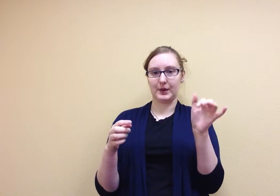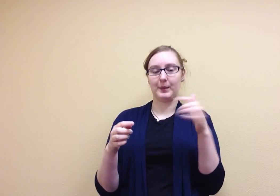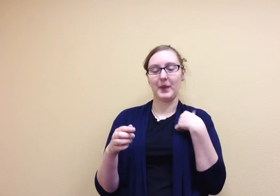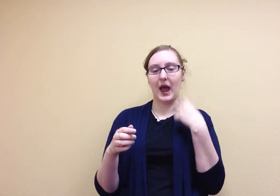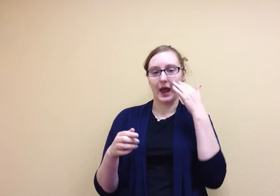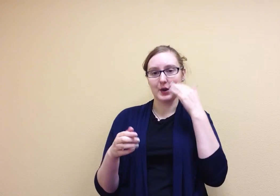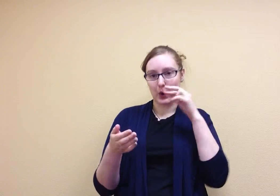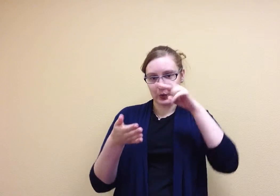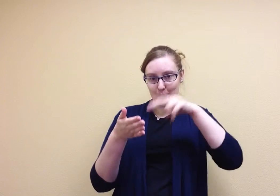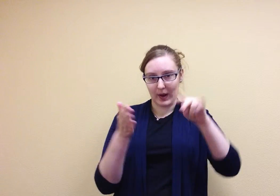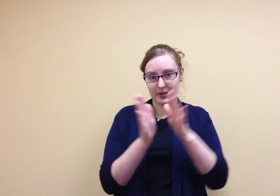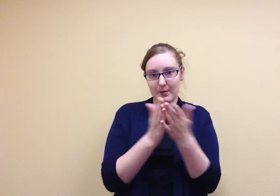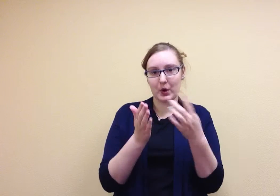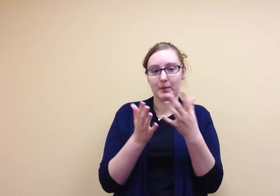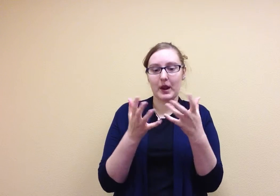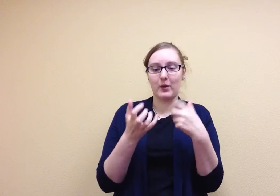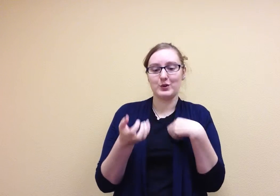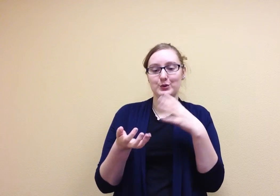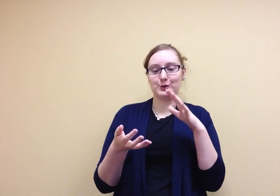happening to those iron filings.